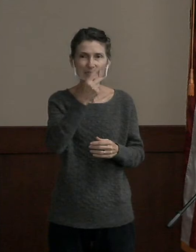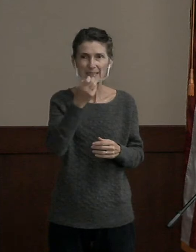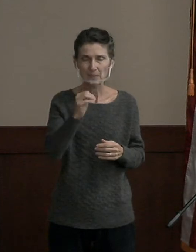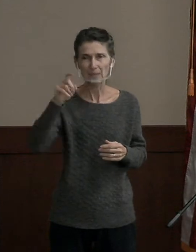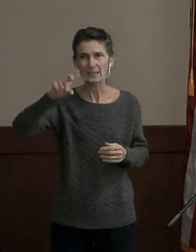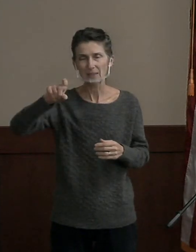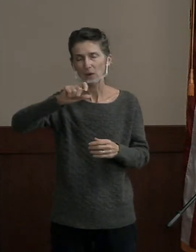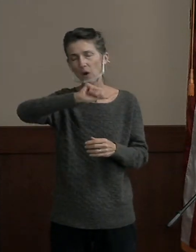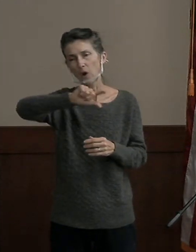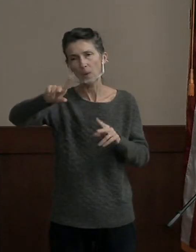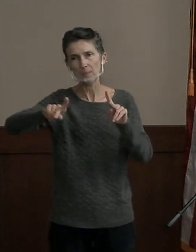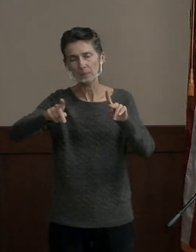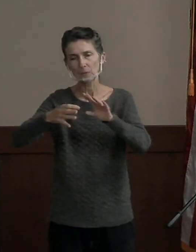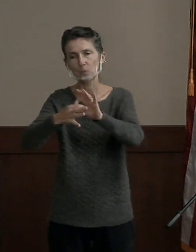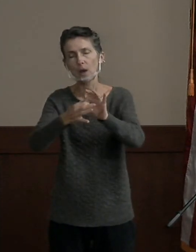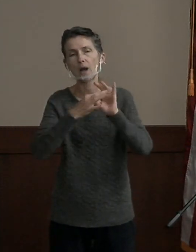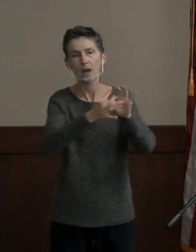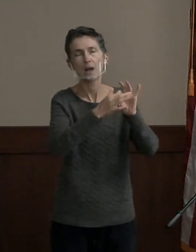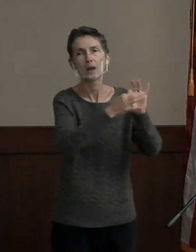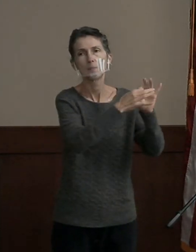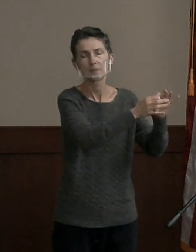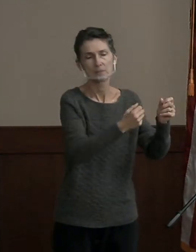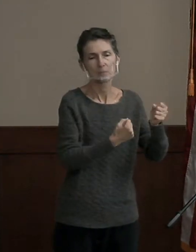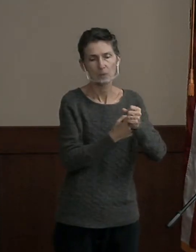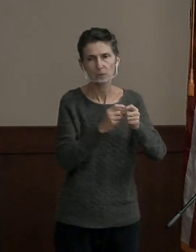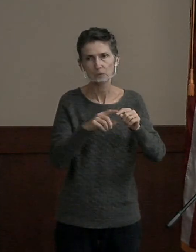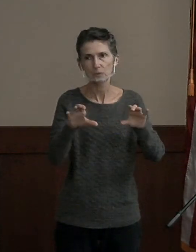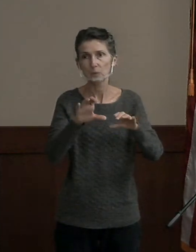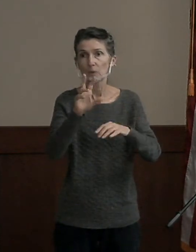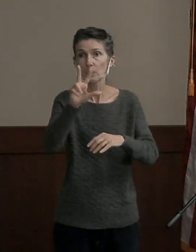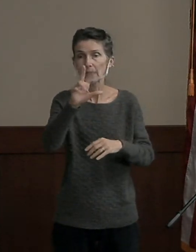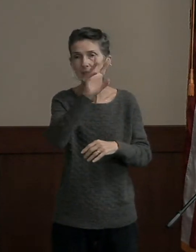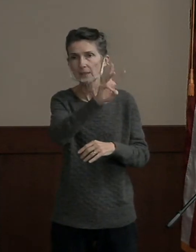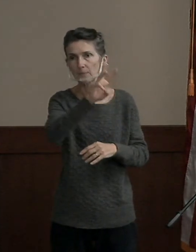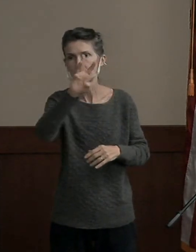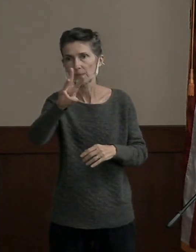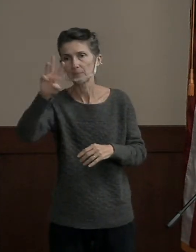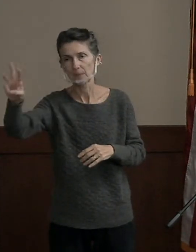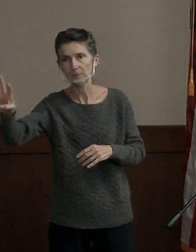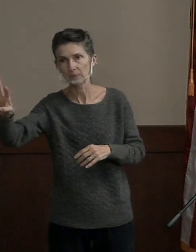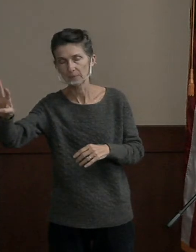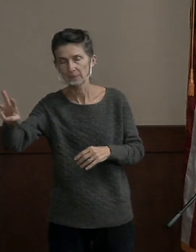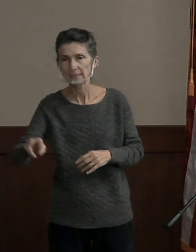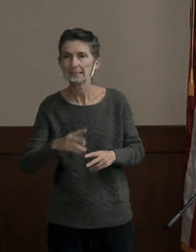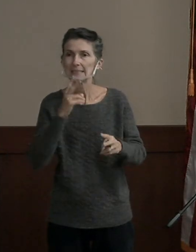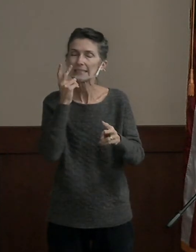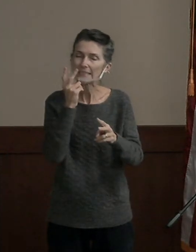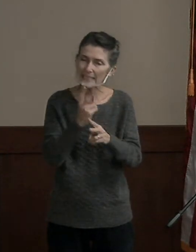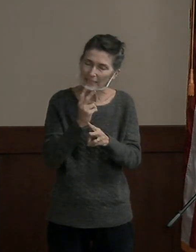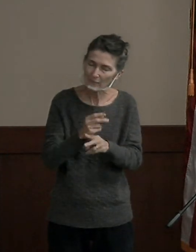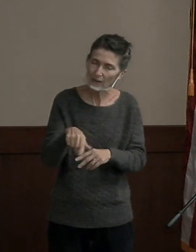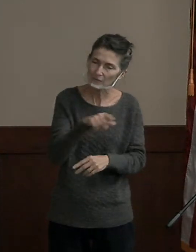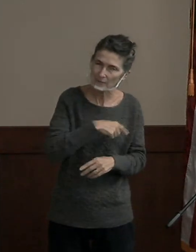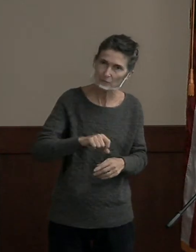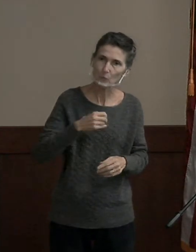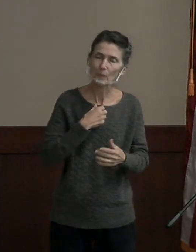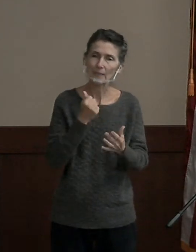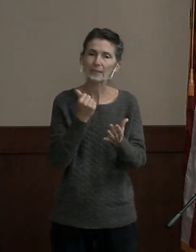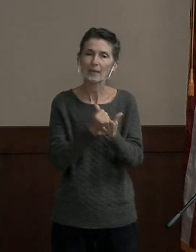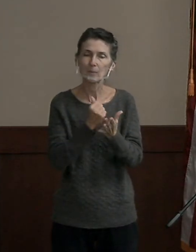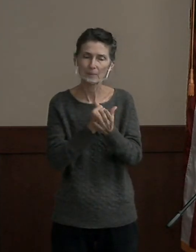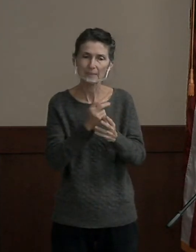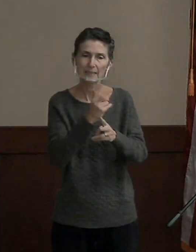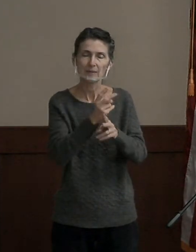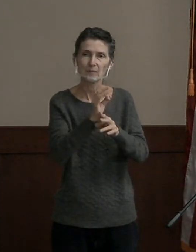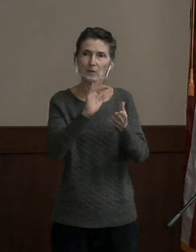But we need everybody's cooperation and support to do the 3 Ws, to take care of ourselves so that we can take care of our community.